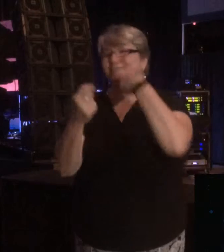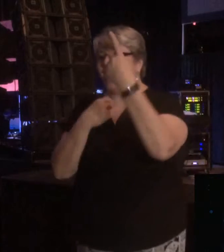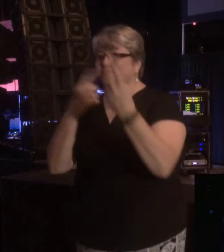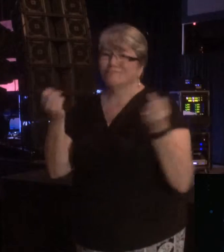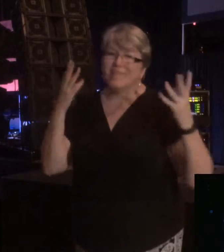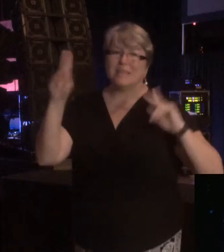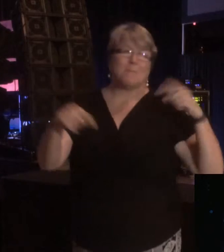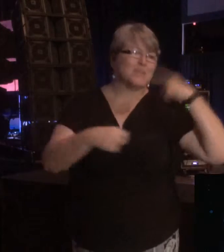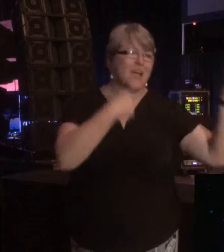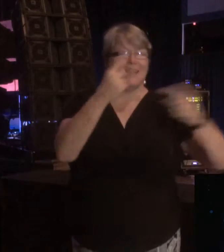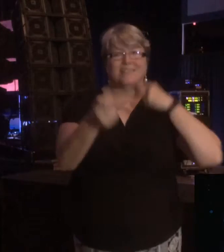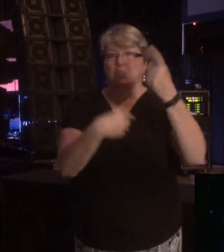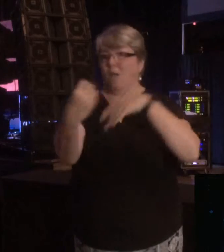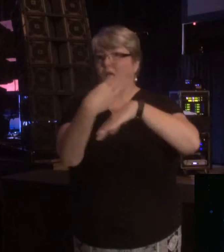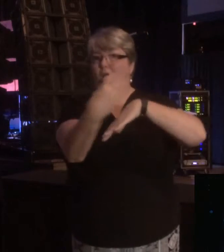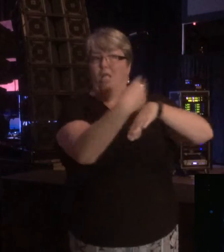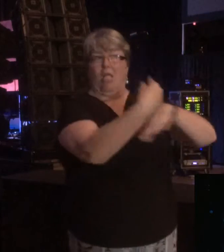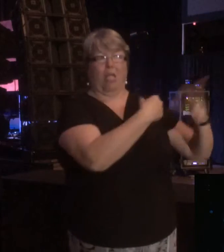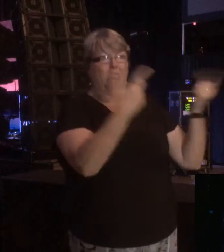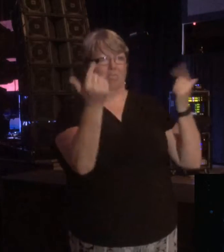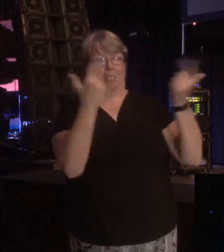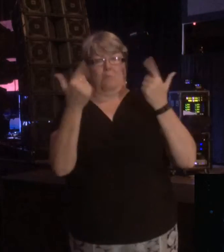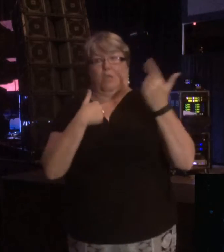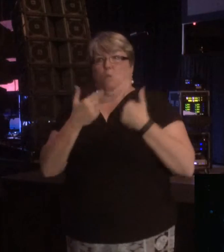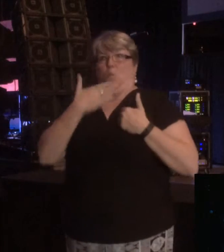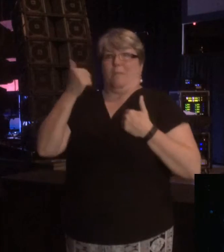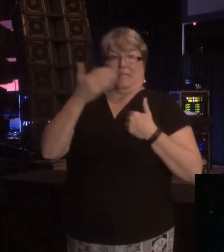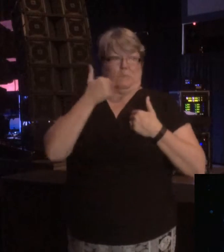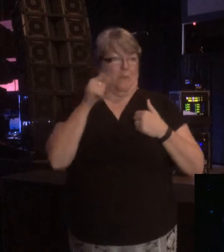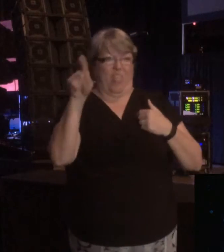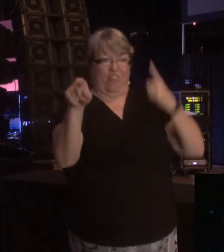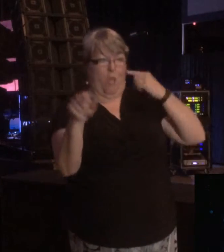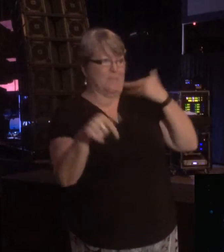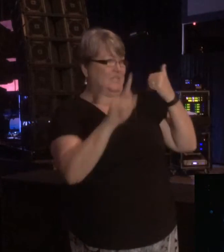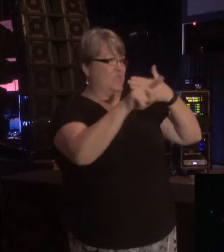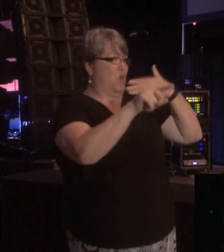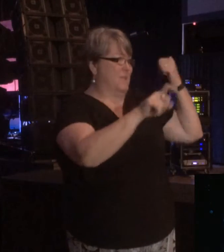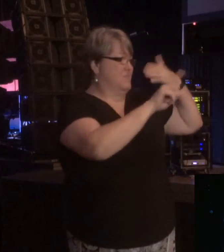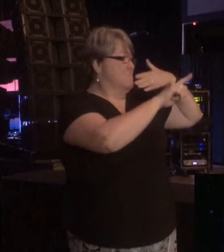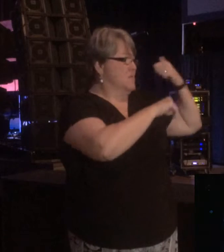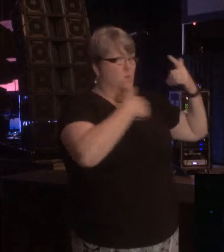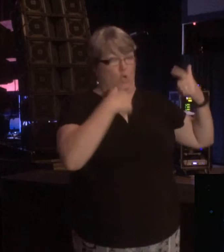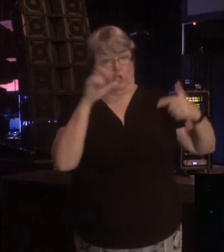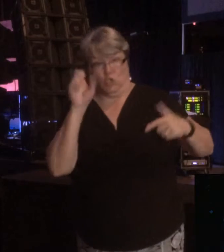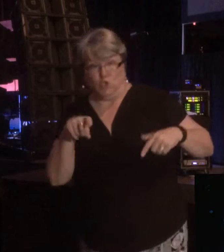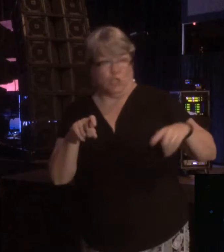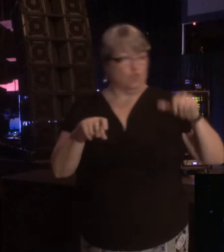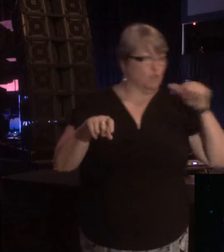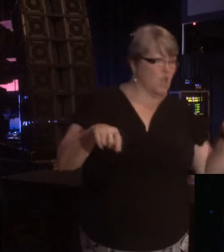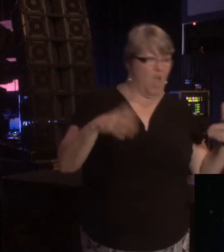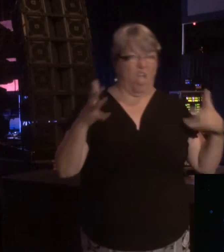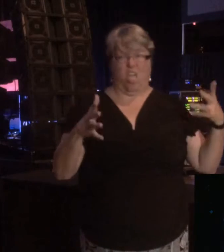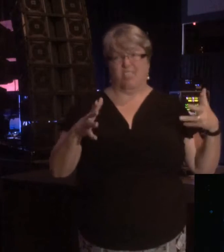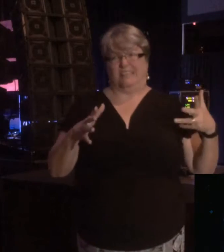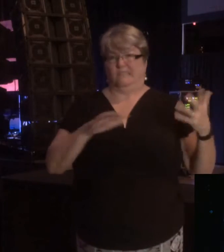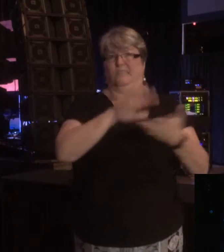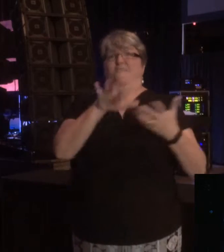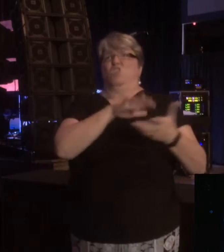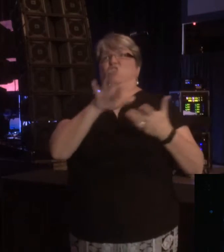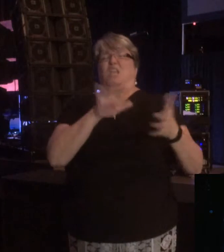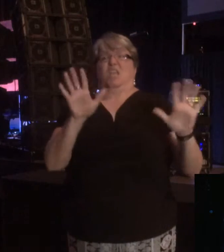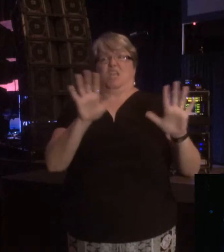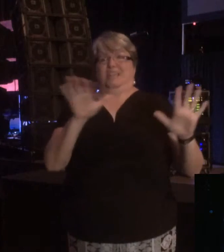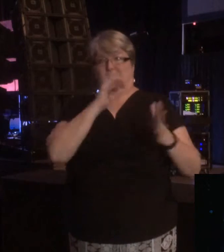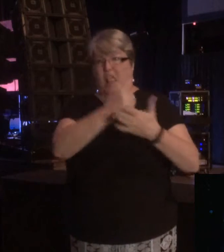feeling, and life will roll on. But again, a lot of that is predicated on, underneath it all, do you